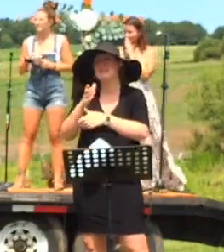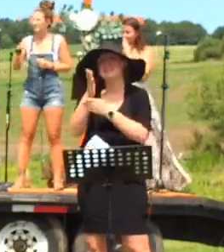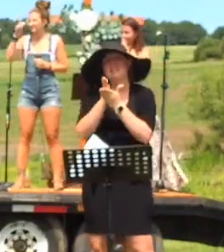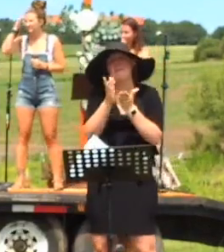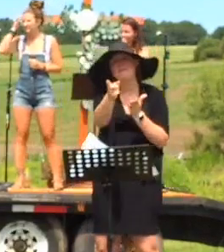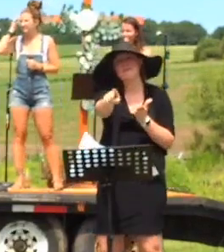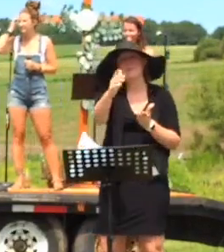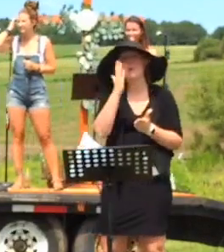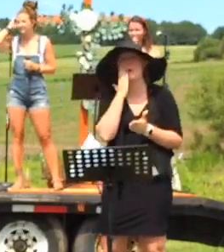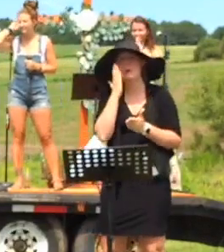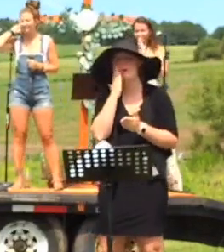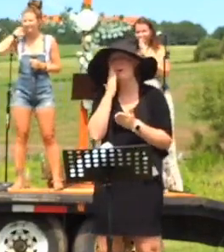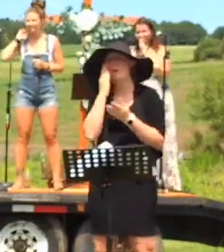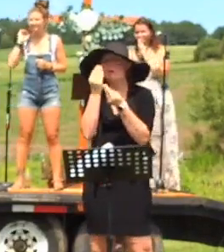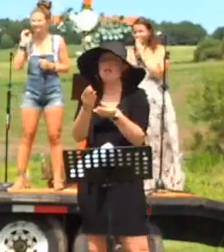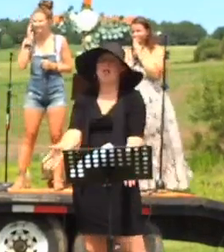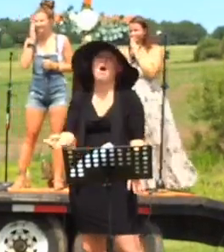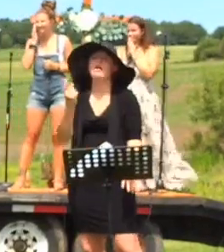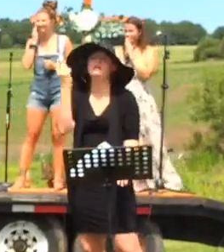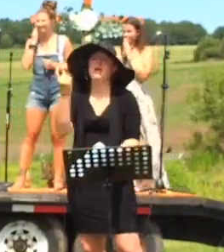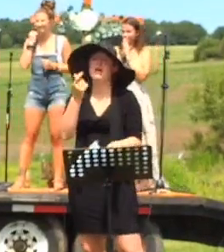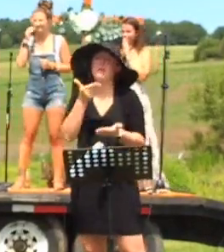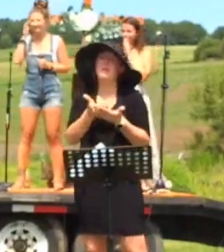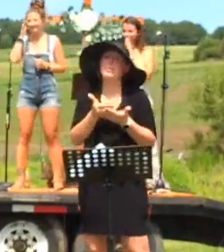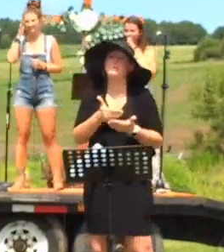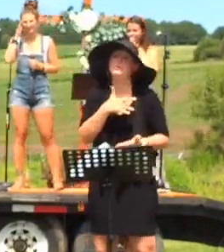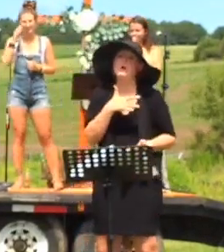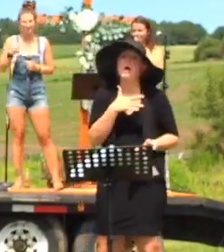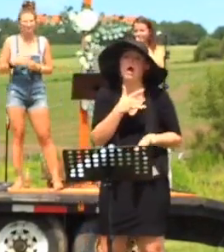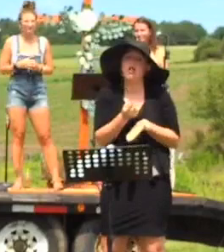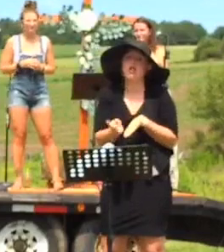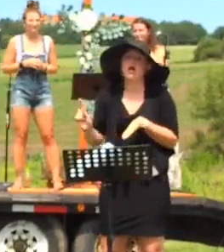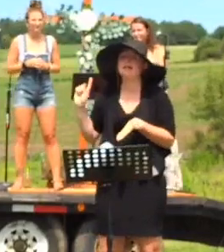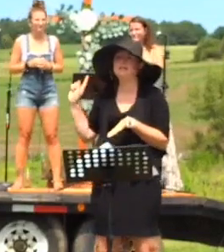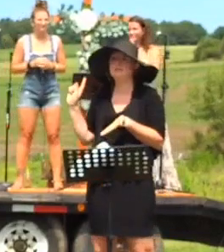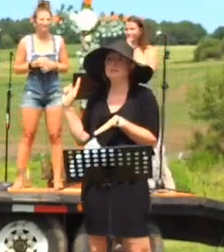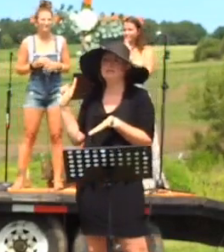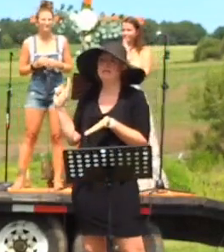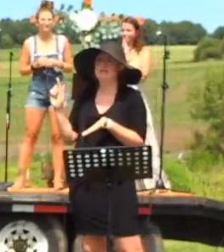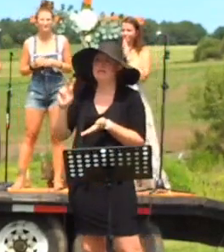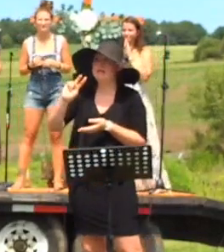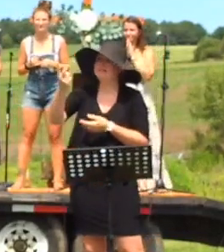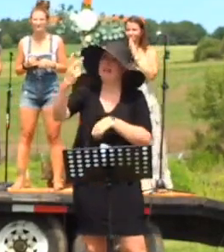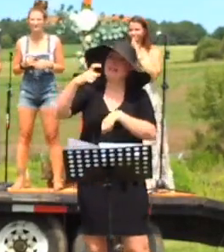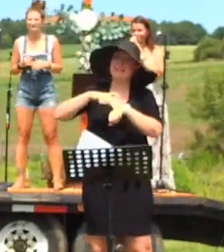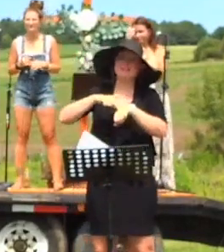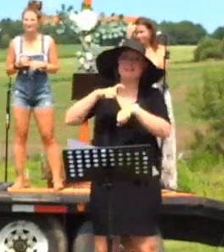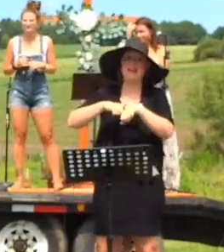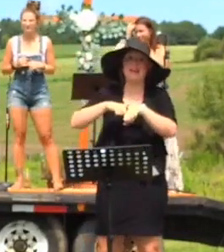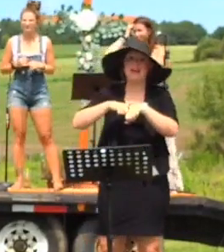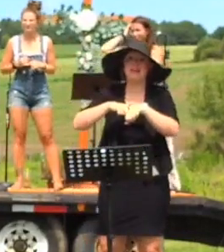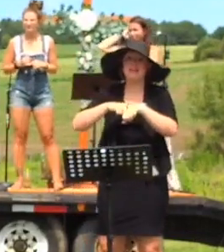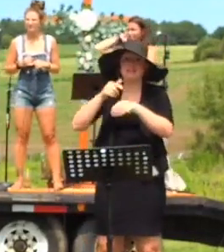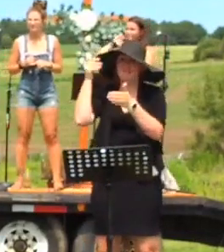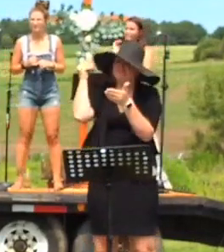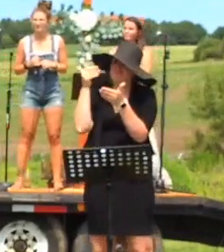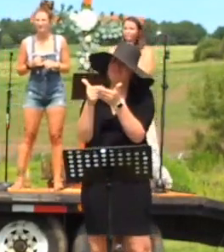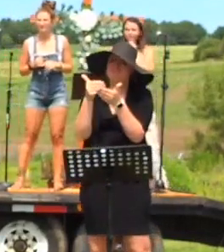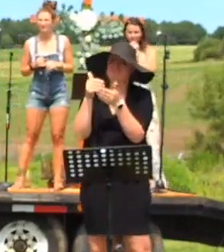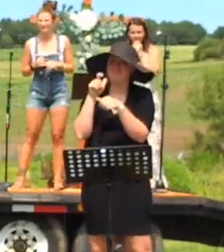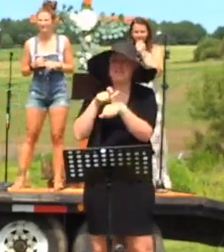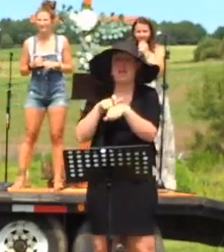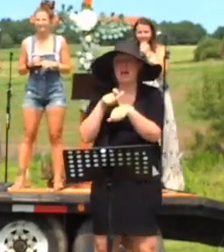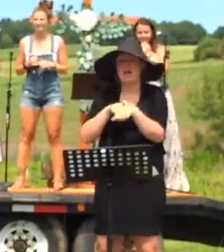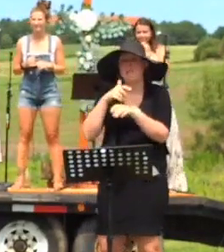know that we lost someone really dear to us this last week. And this is the second time in less than